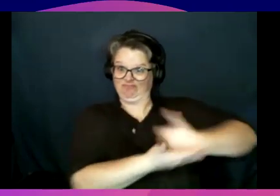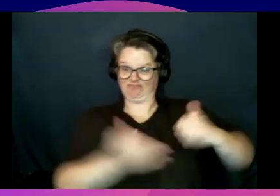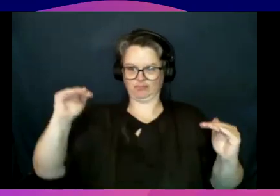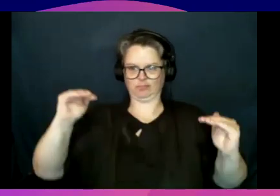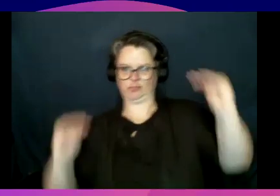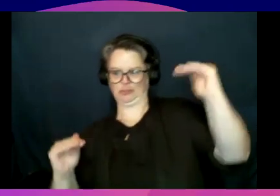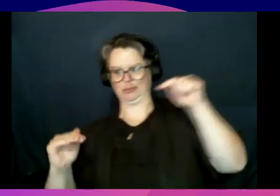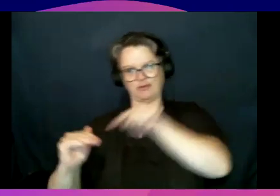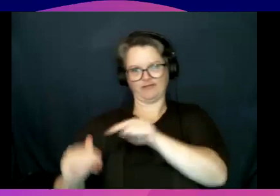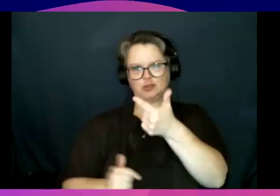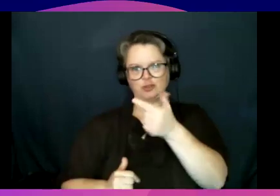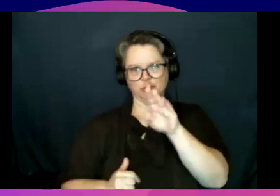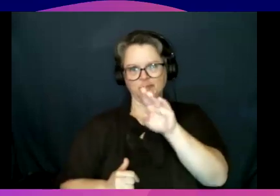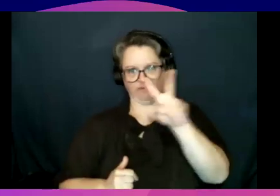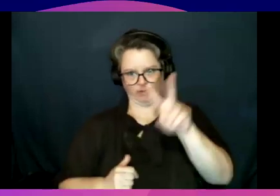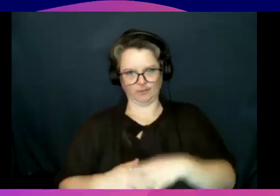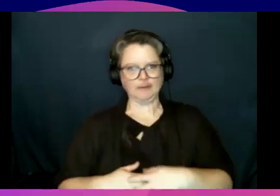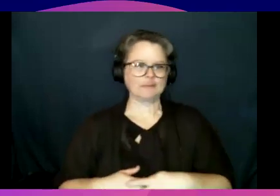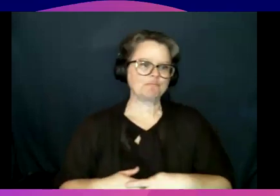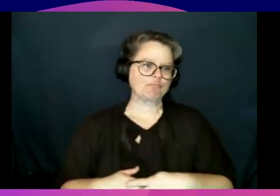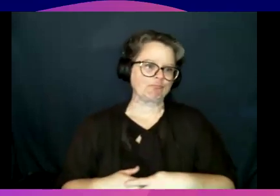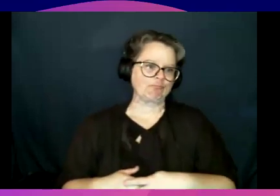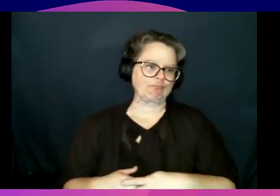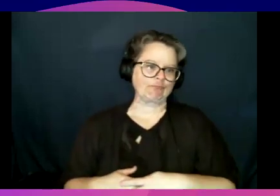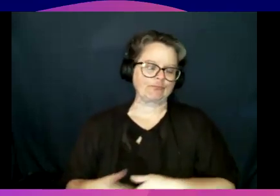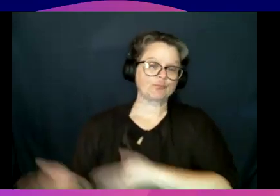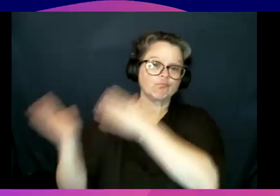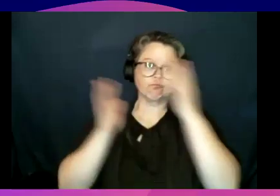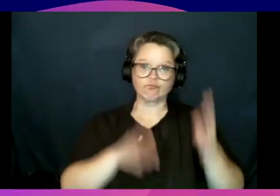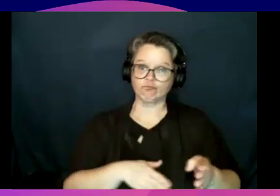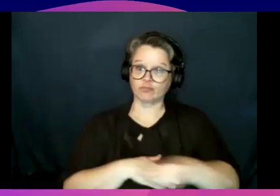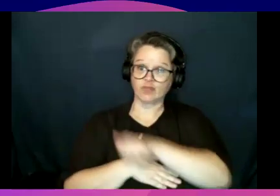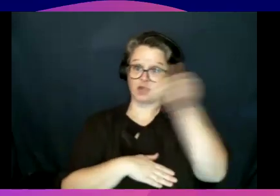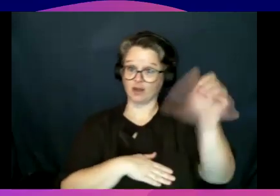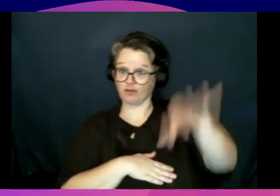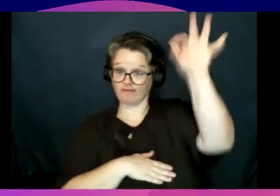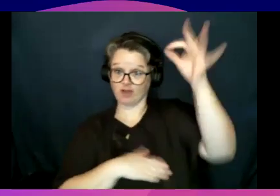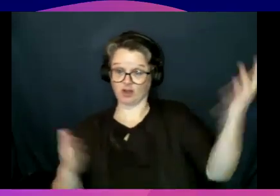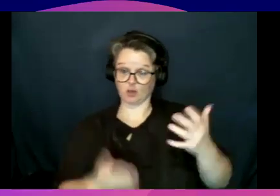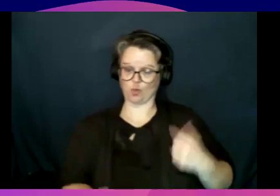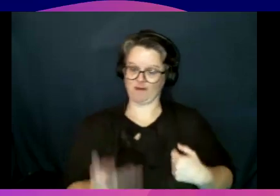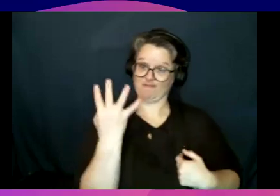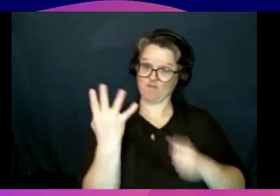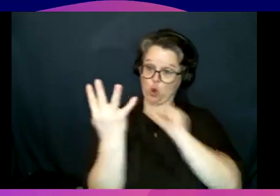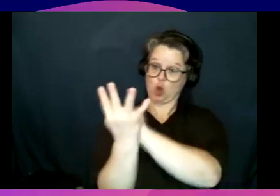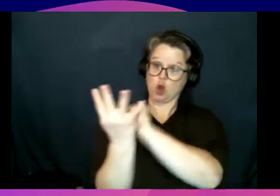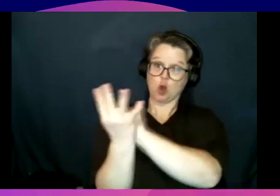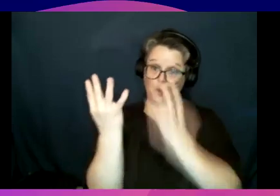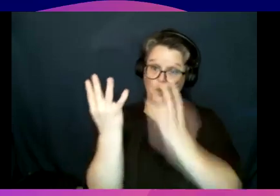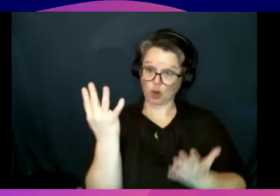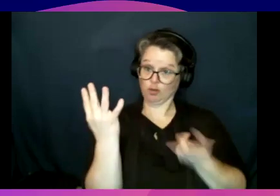1 in 4 GBV workers who were surveyed were also worried about becoming unemployed. And we know that this is an issue